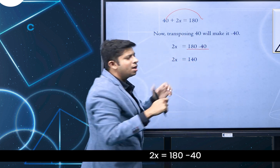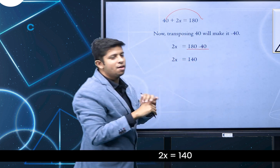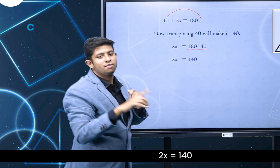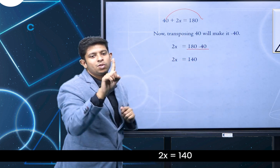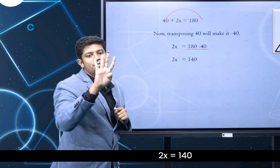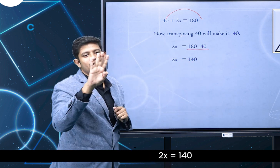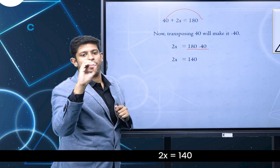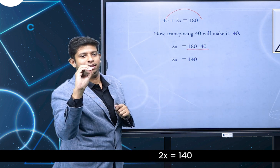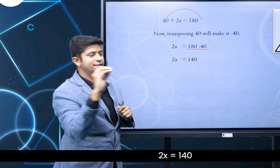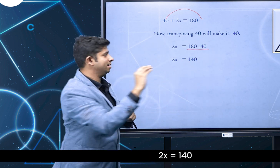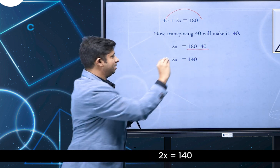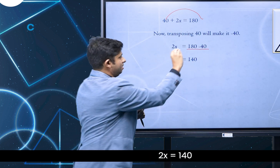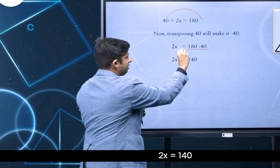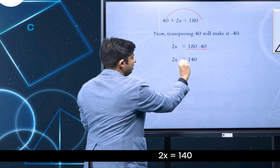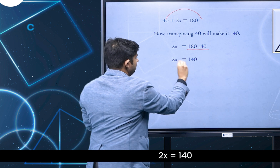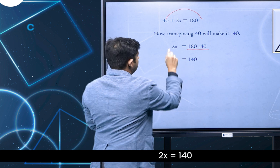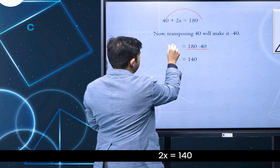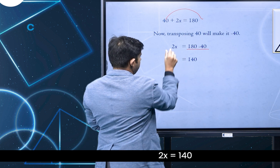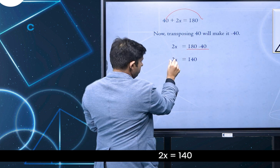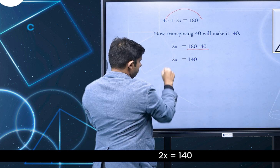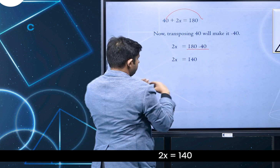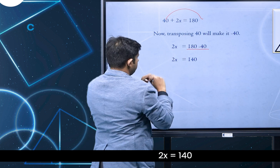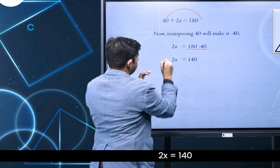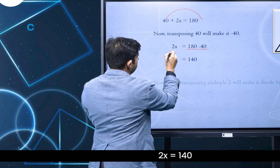(2x equals to 140.